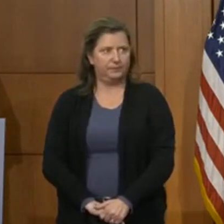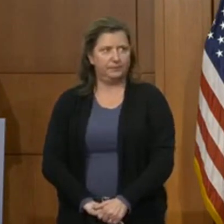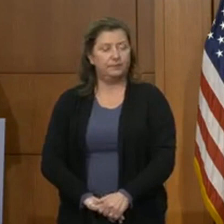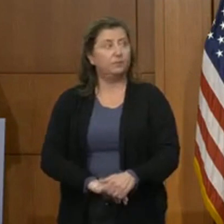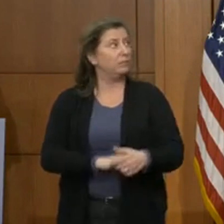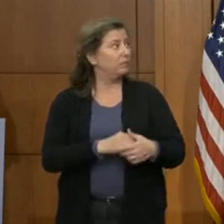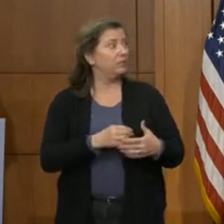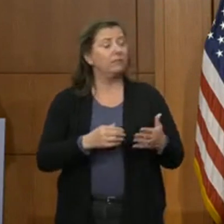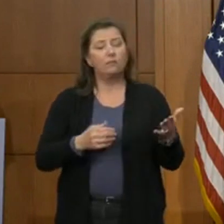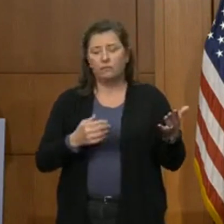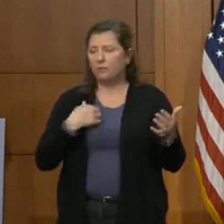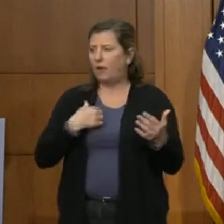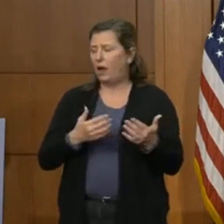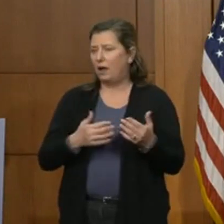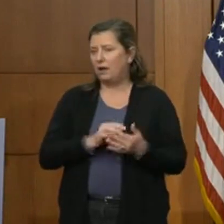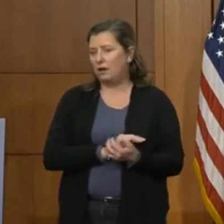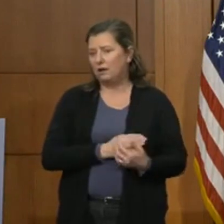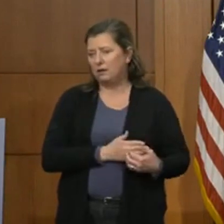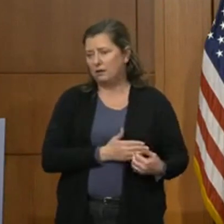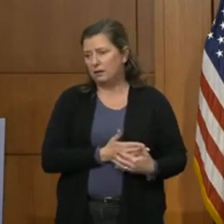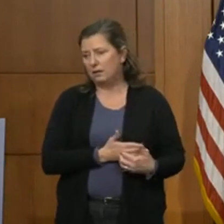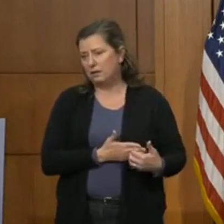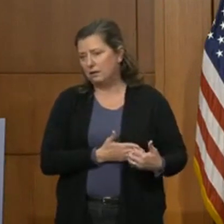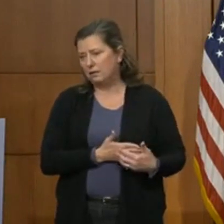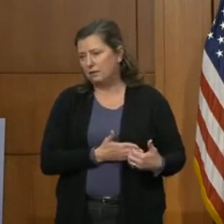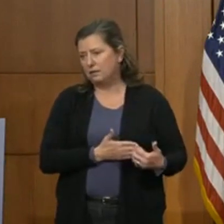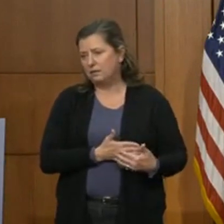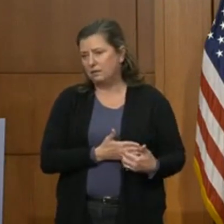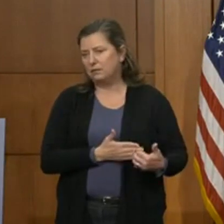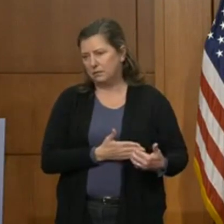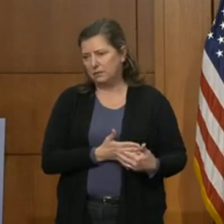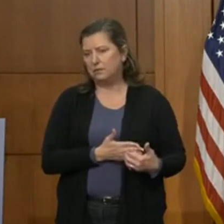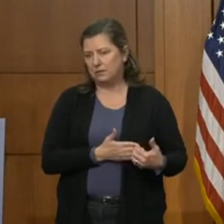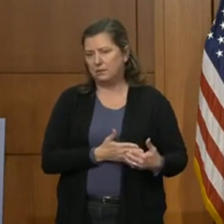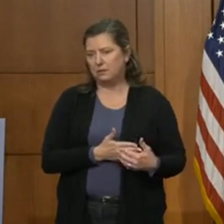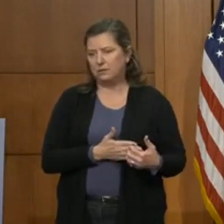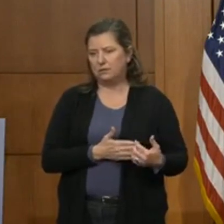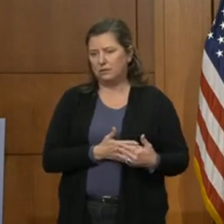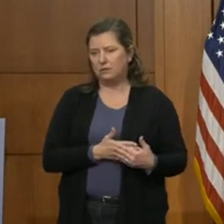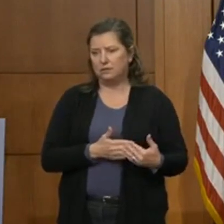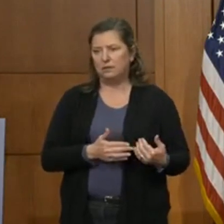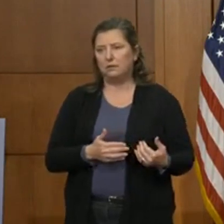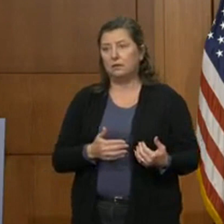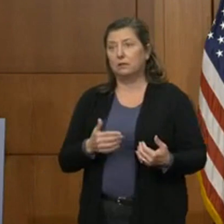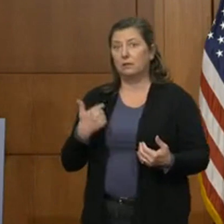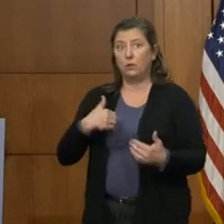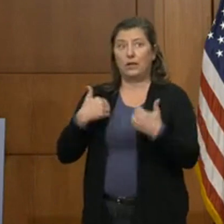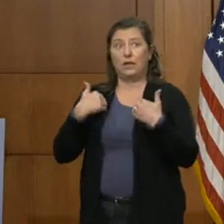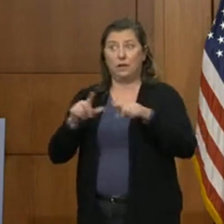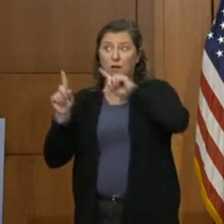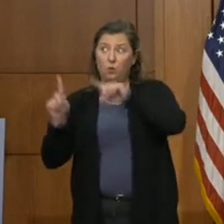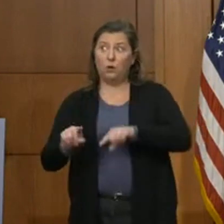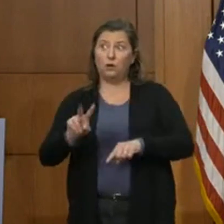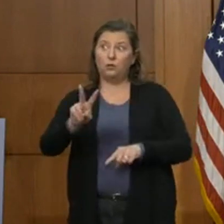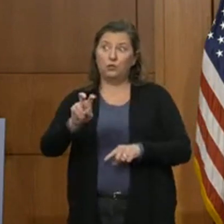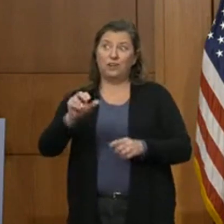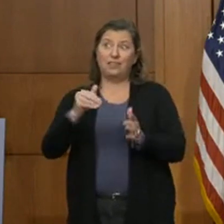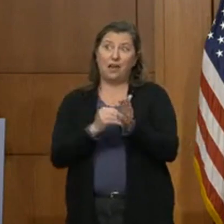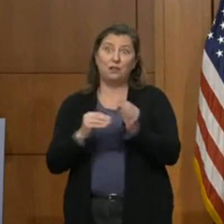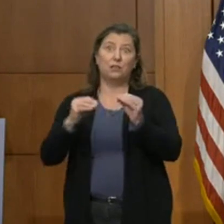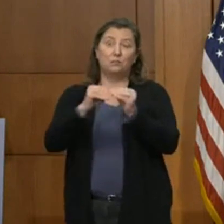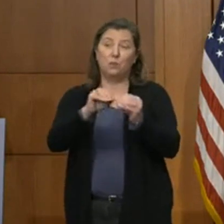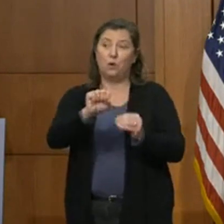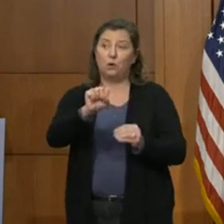Thank you, Governor. I was going to ask we have an additional 200,000 swabs on order from FEMA when